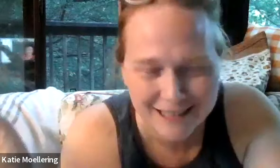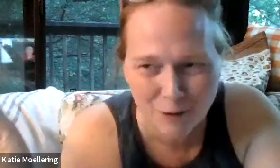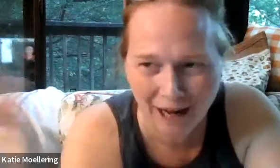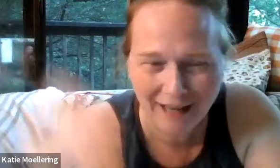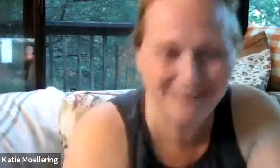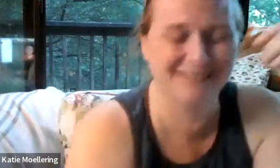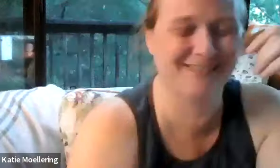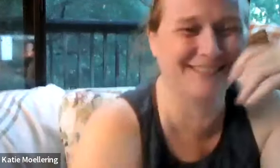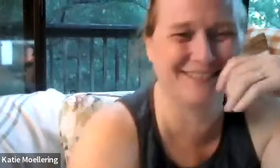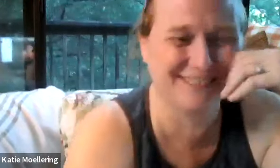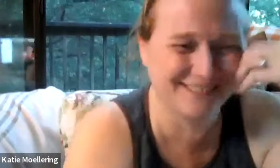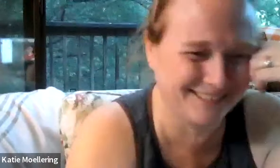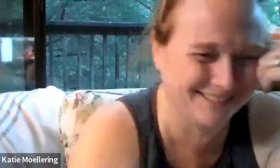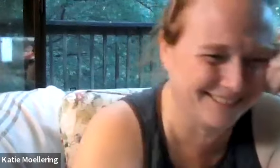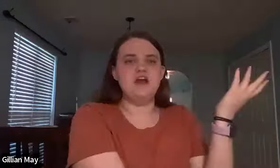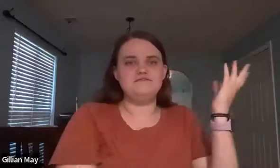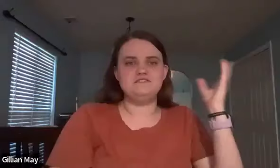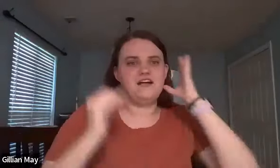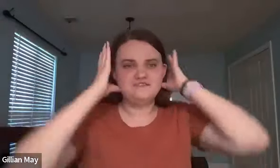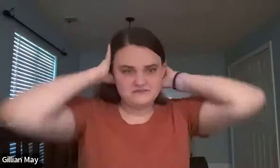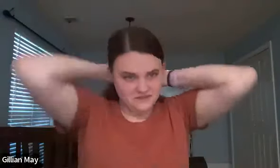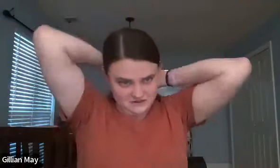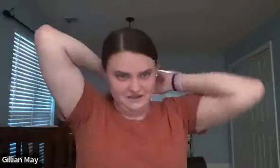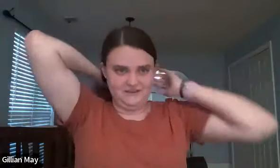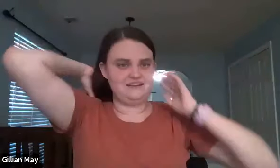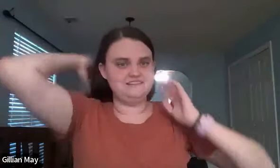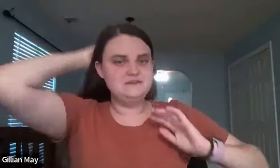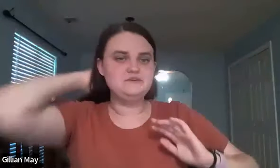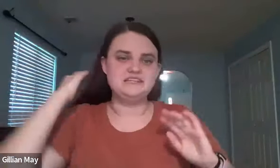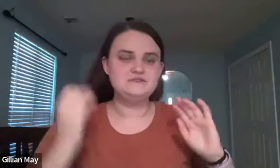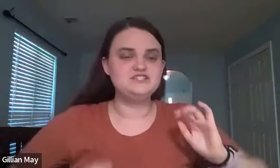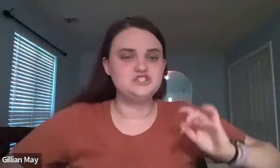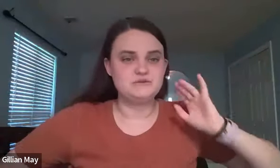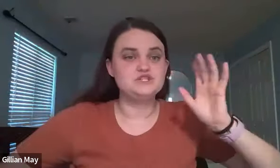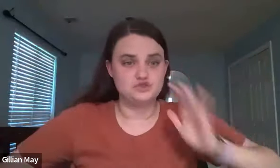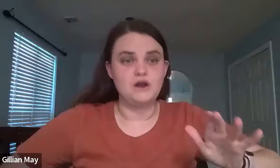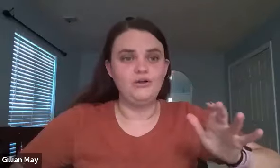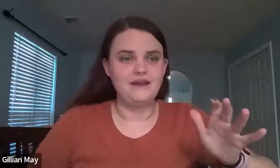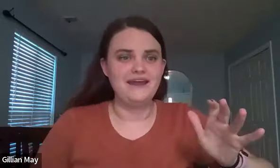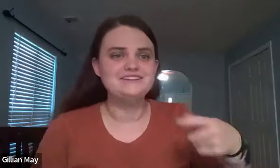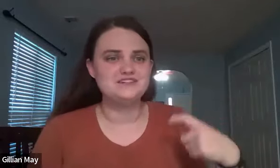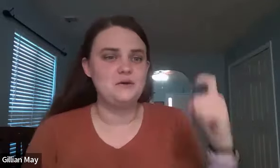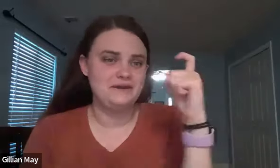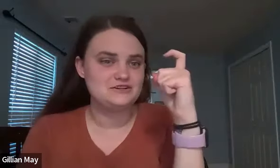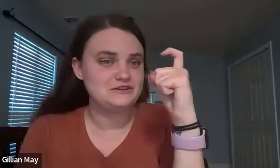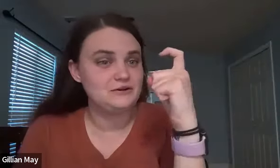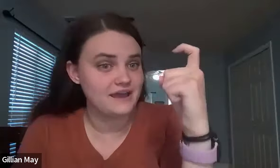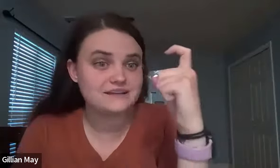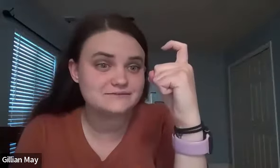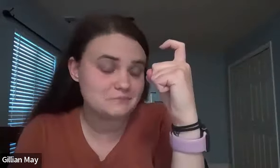is why. I could not for the life of me figure it out, guys. It was a struggle. Okay, so here's our little X from